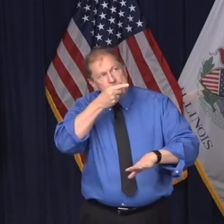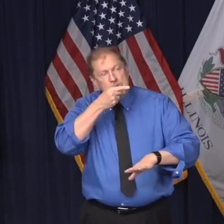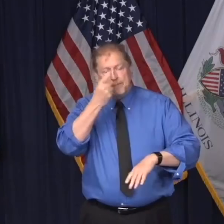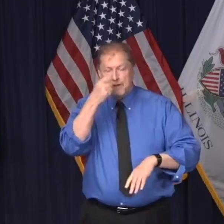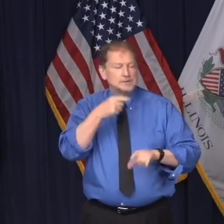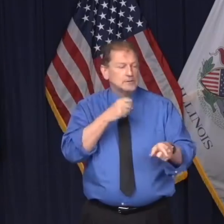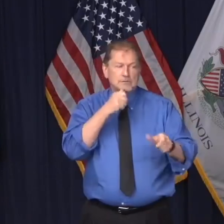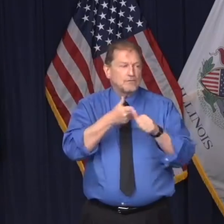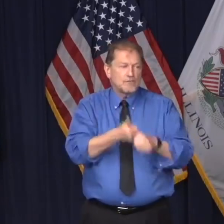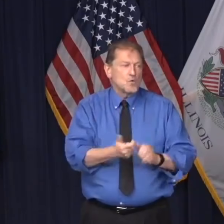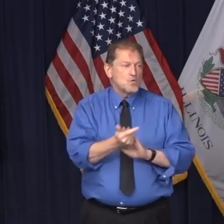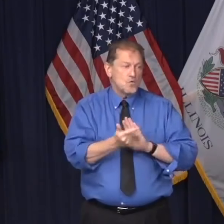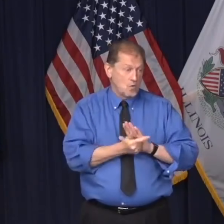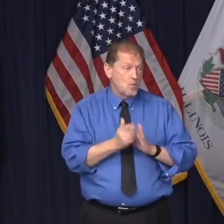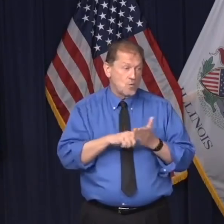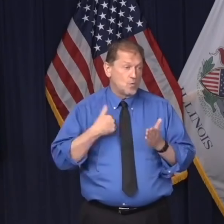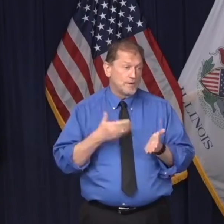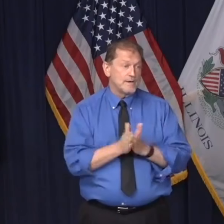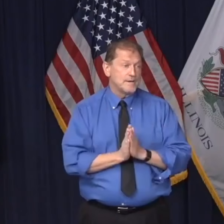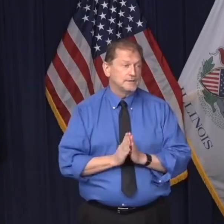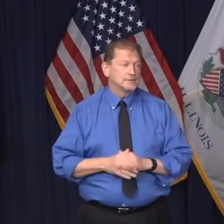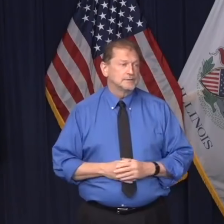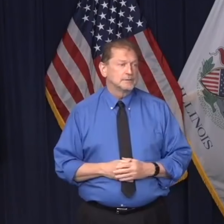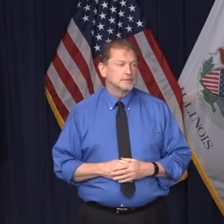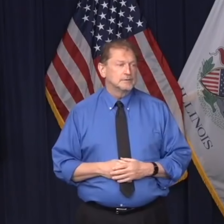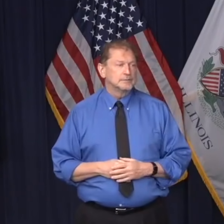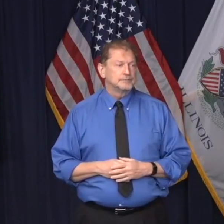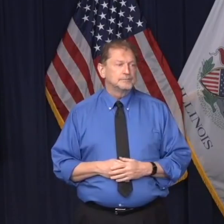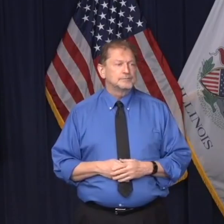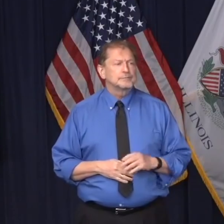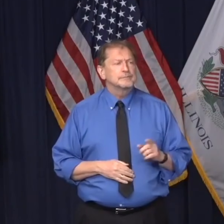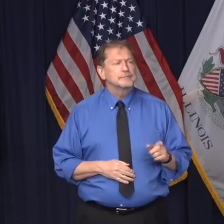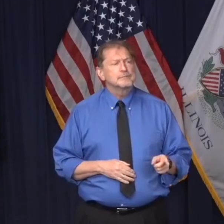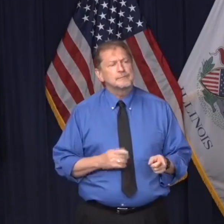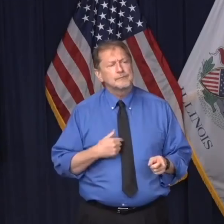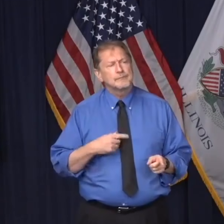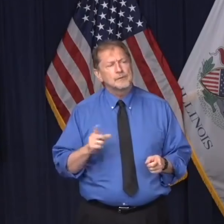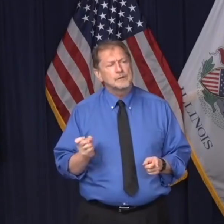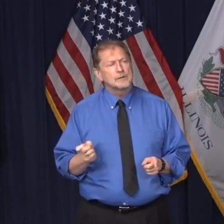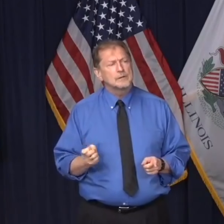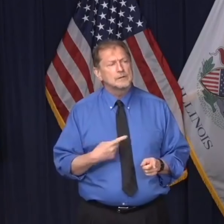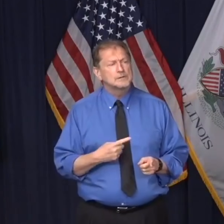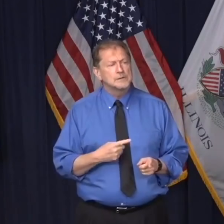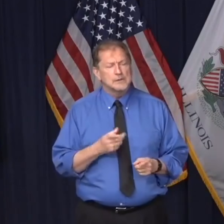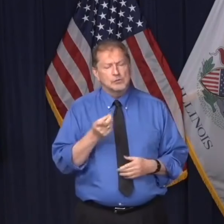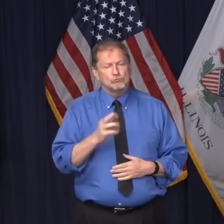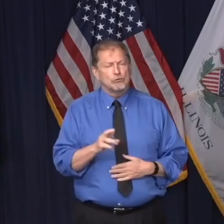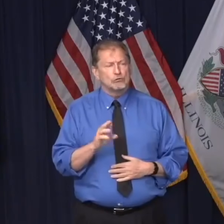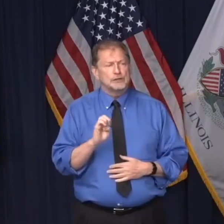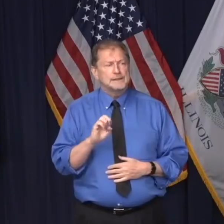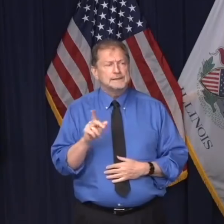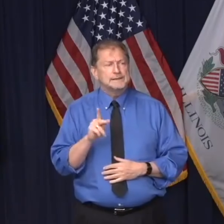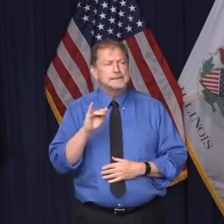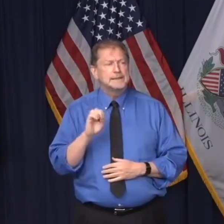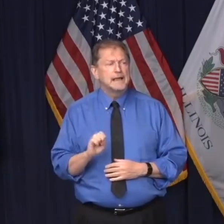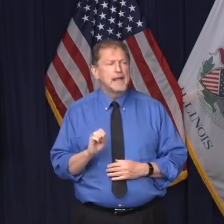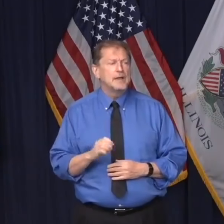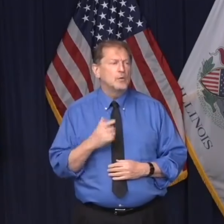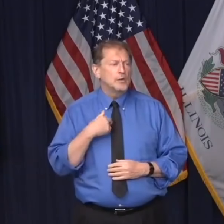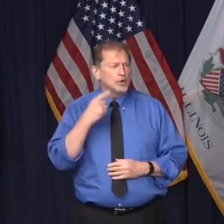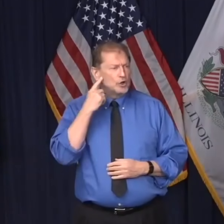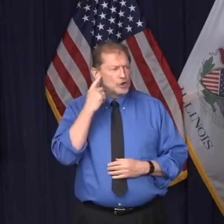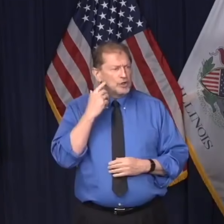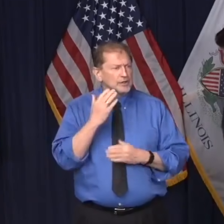operating within the parameters that we've asked them to. Ben Bradley with WGN asking a question for Dr. Ezike. We're hearing from the families of